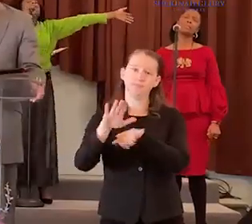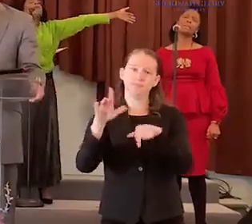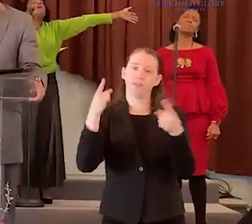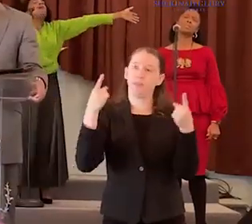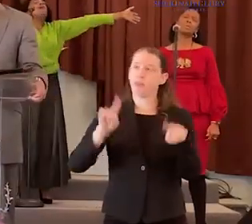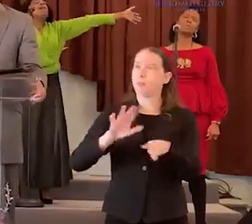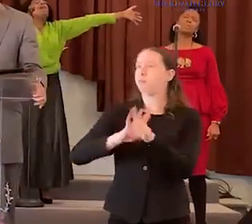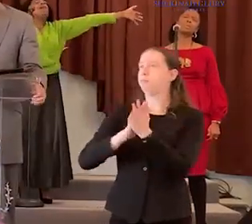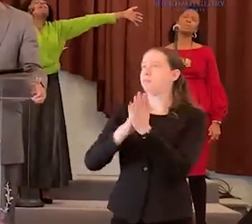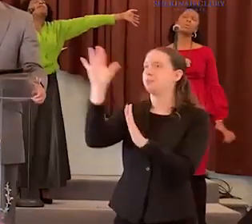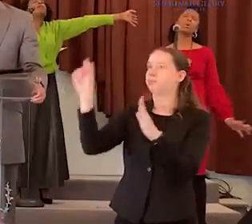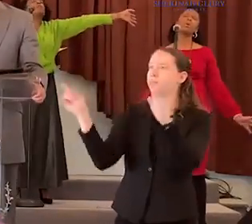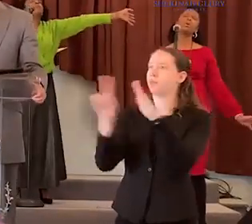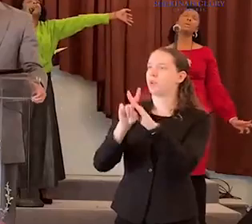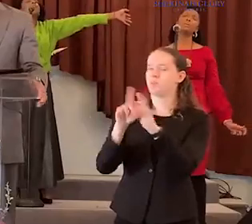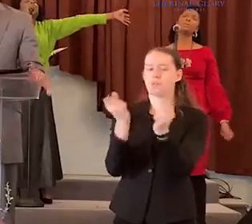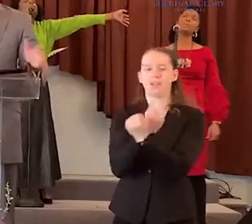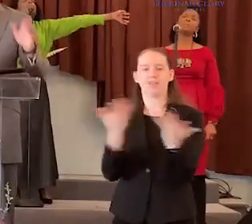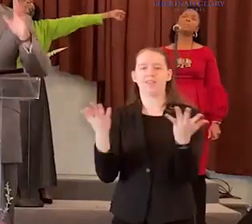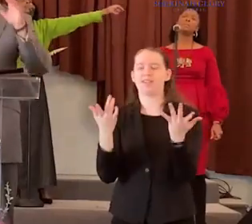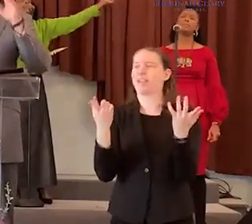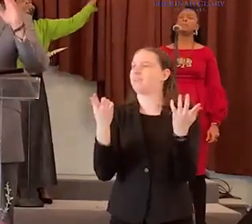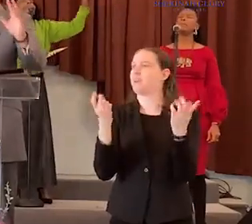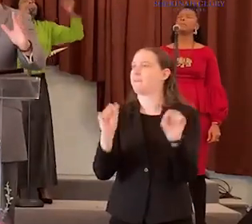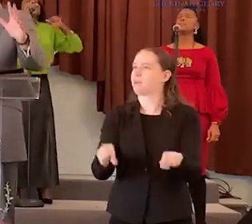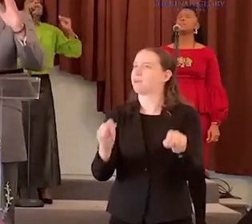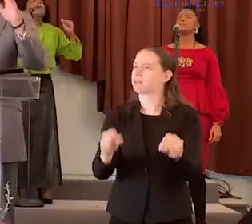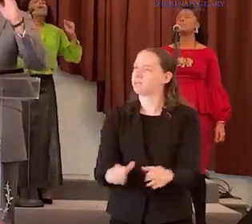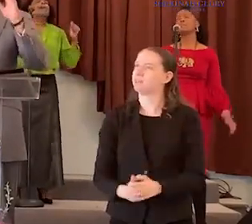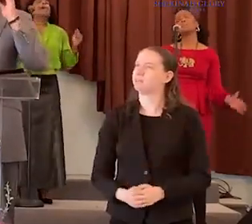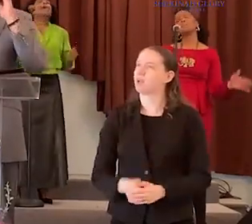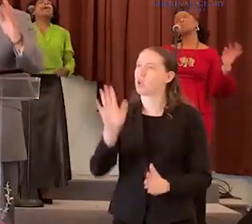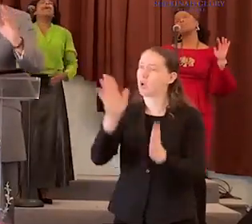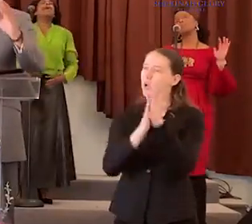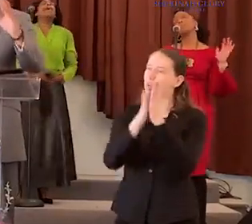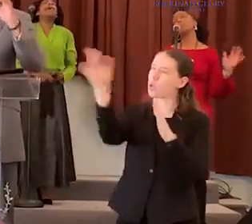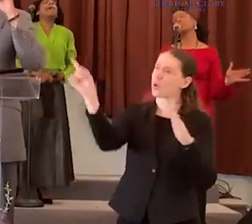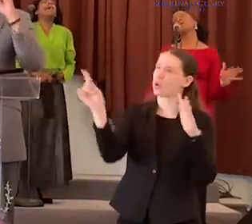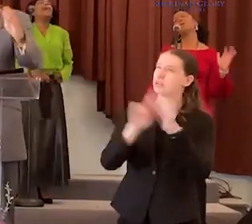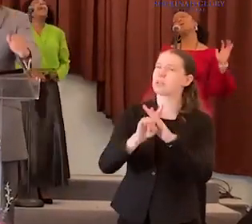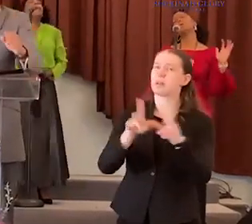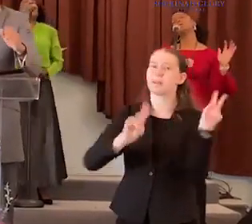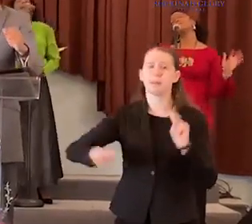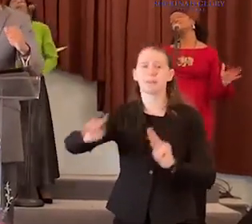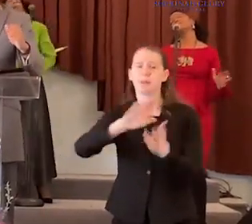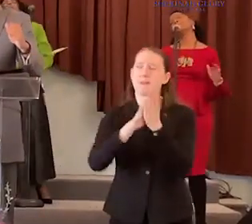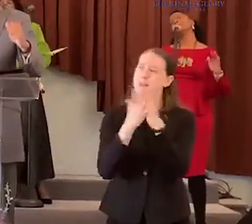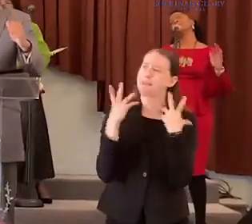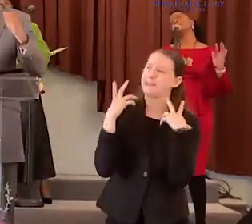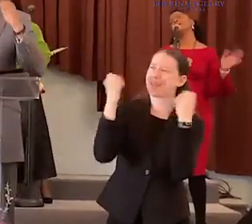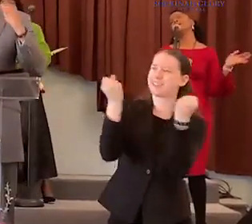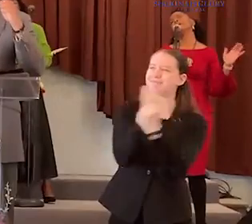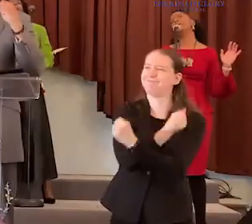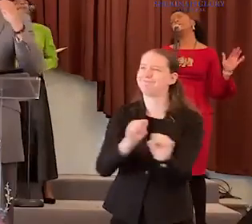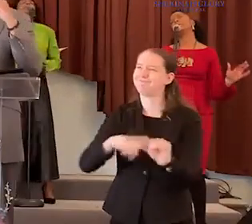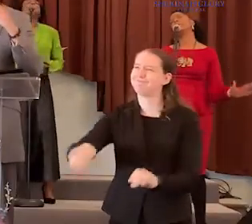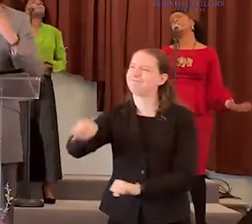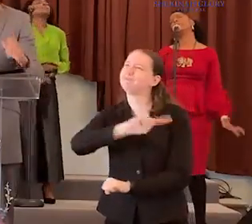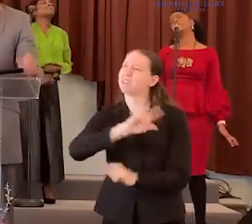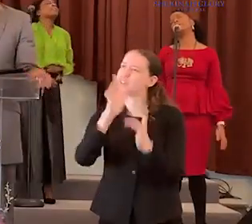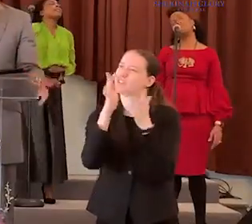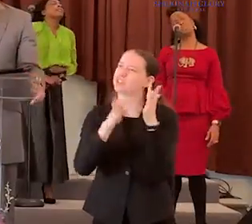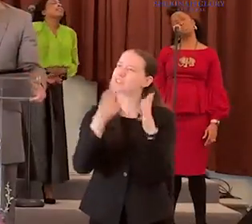up, anything can happen. When glory shows up, healing, deliverance takes place. In the name